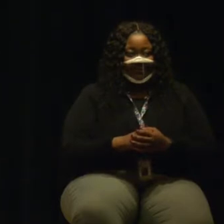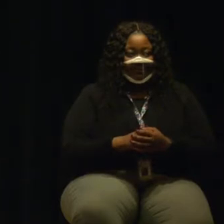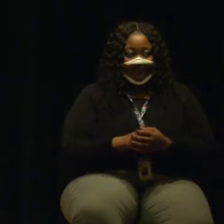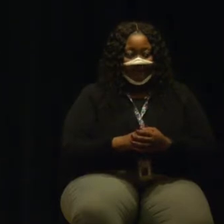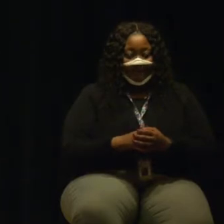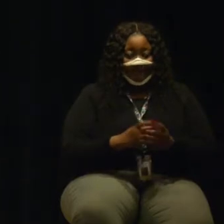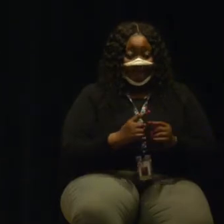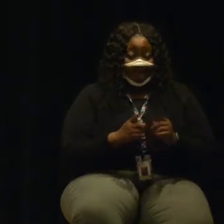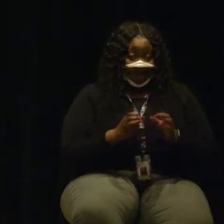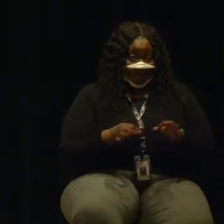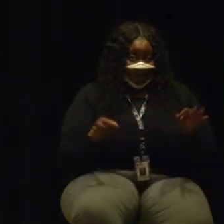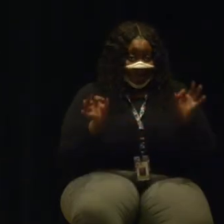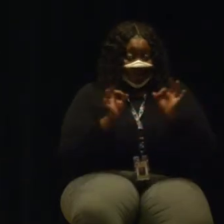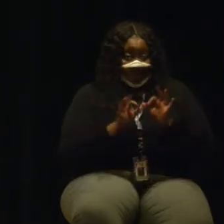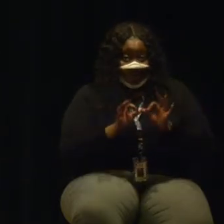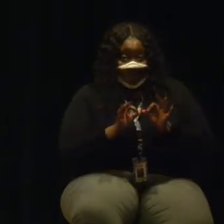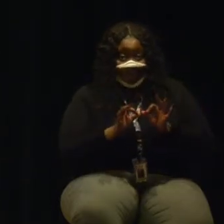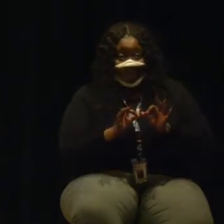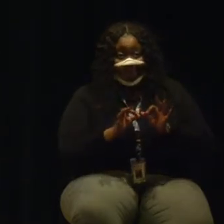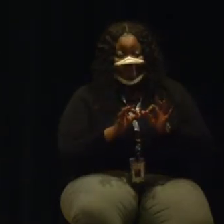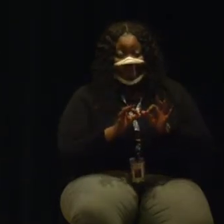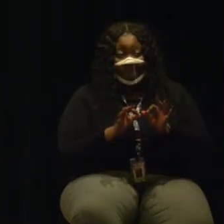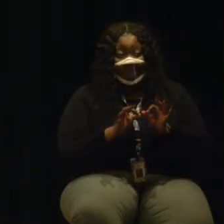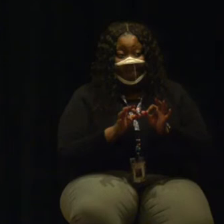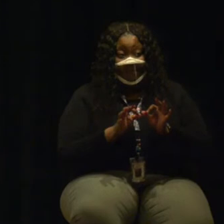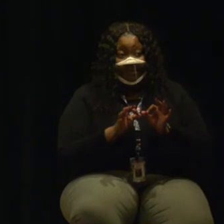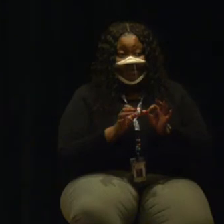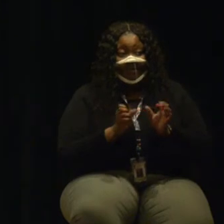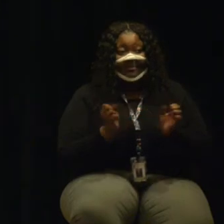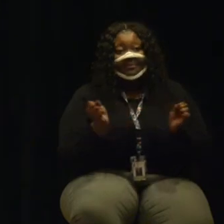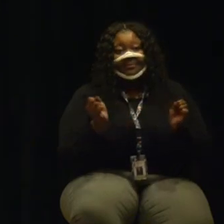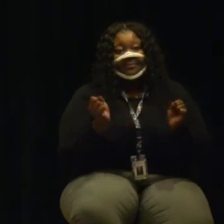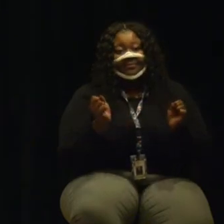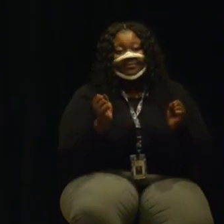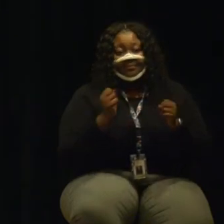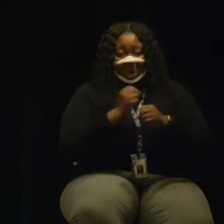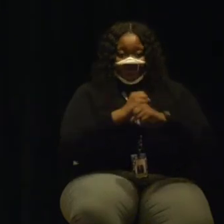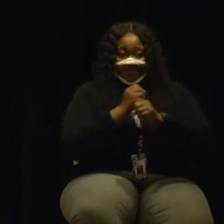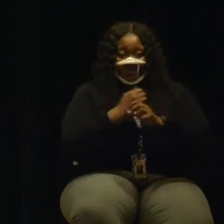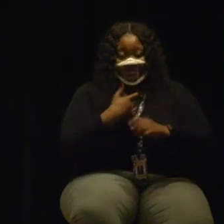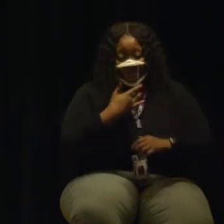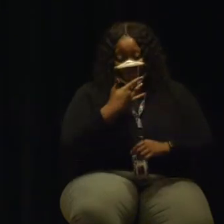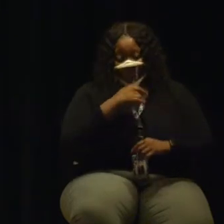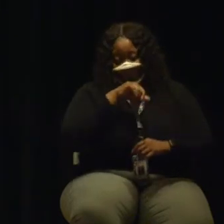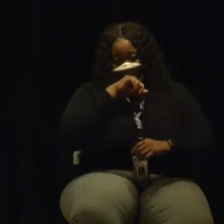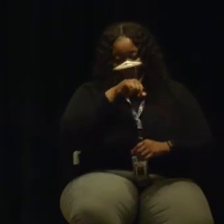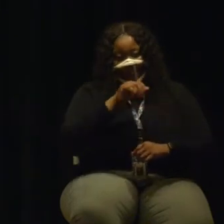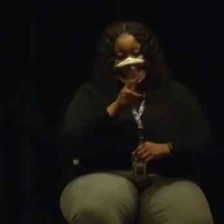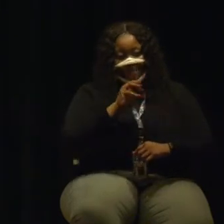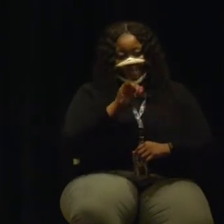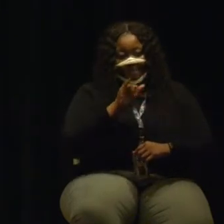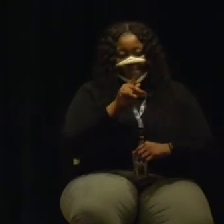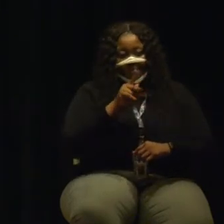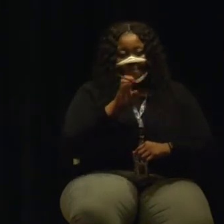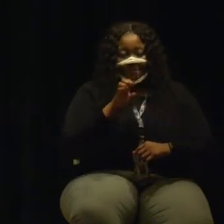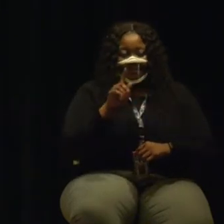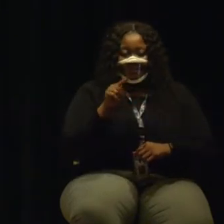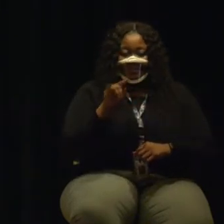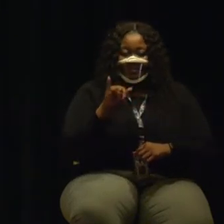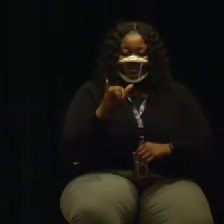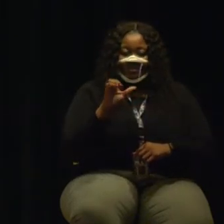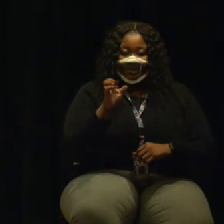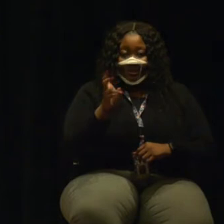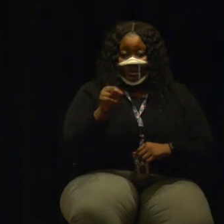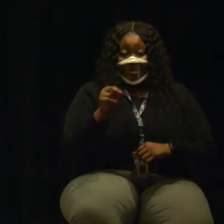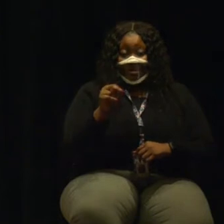one of the things that wrecked boxing was one of my favorite boxers, Mike Tyson. And once people saw that there was somebody who could punch so